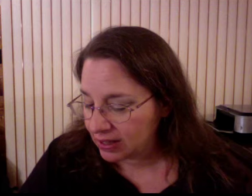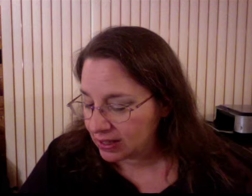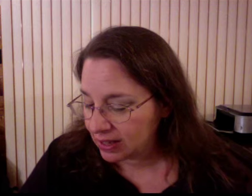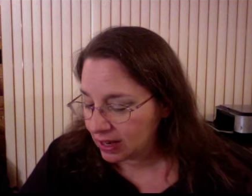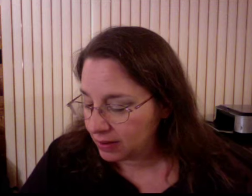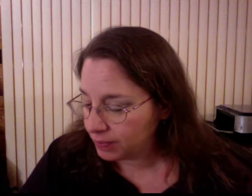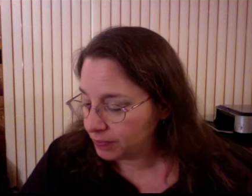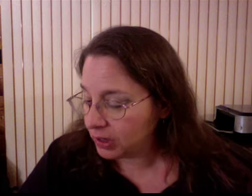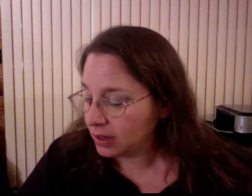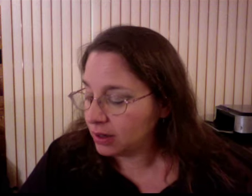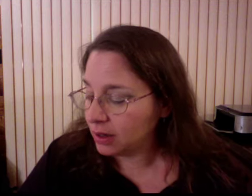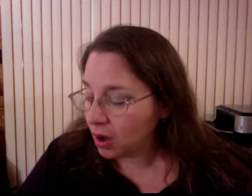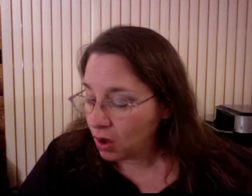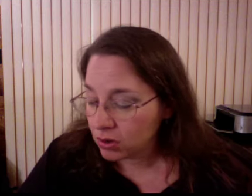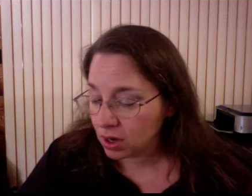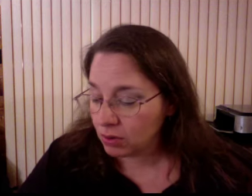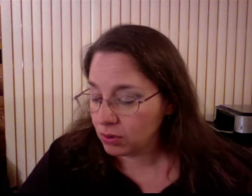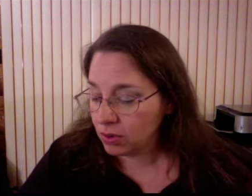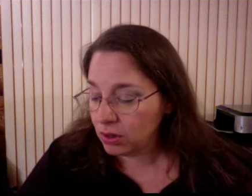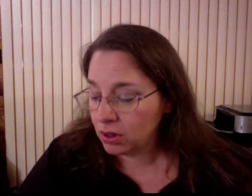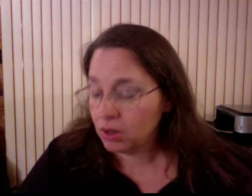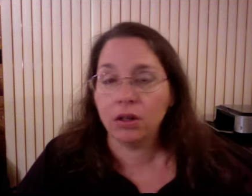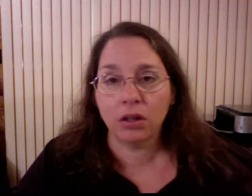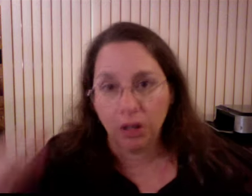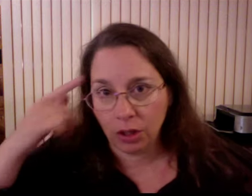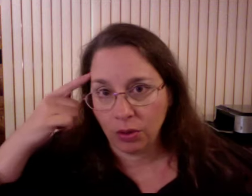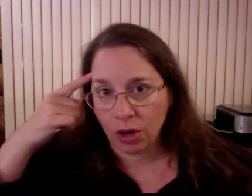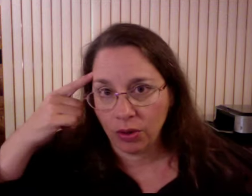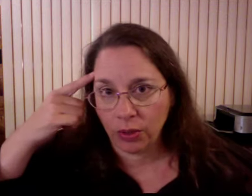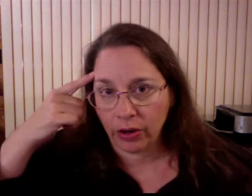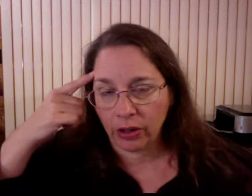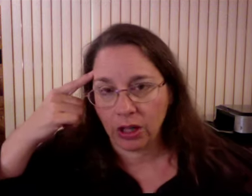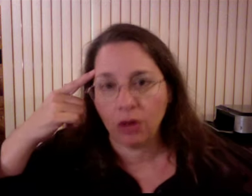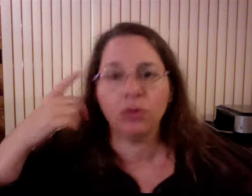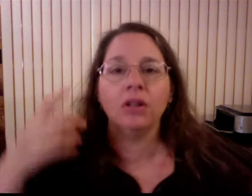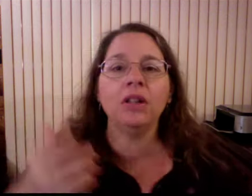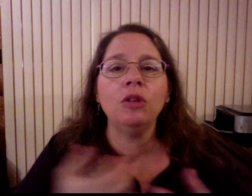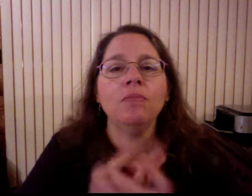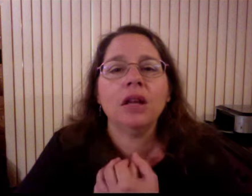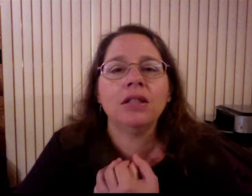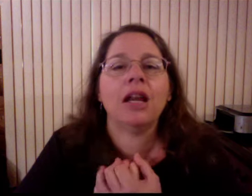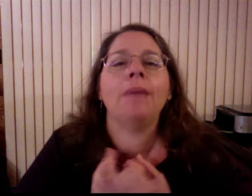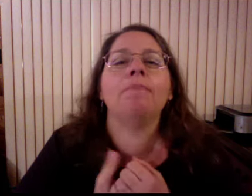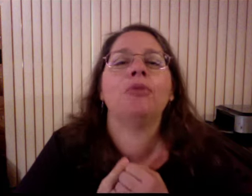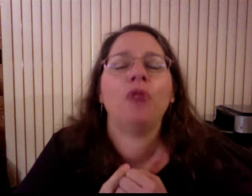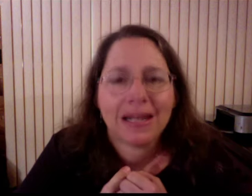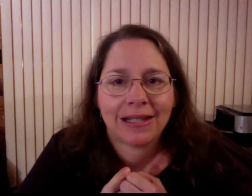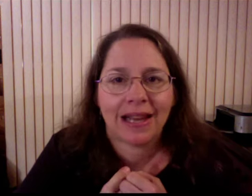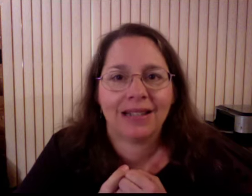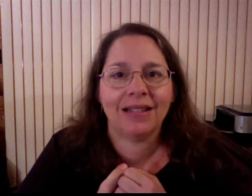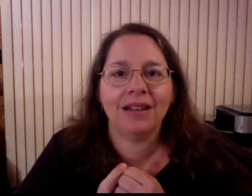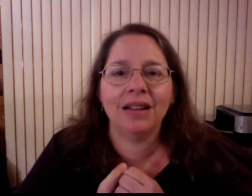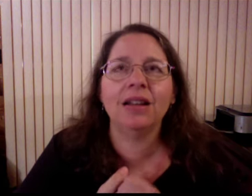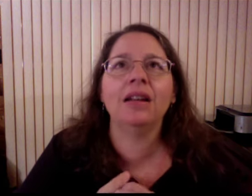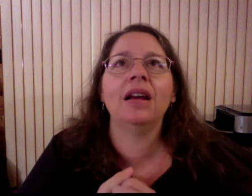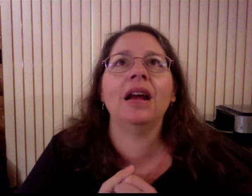fantasy. Also, you know that we are alone. You must embrace it and